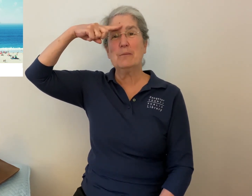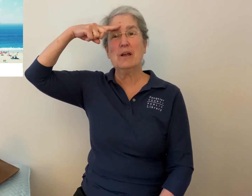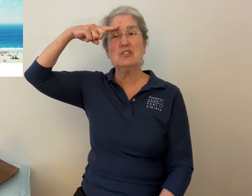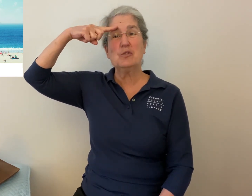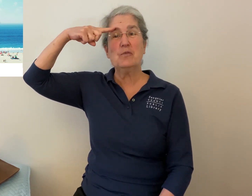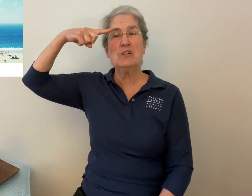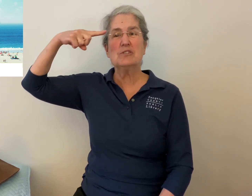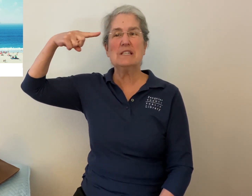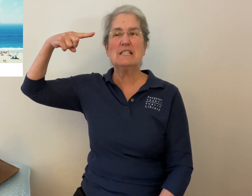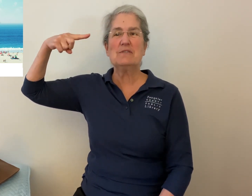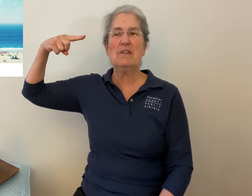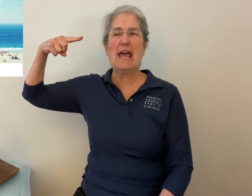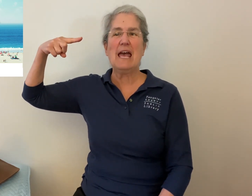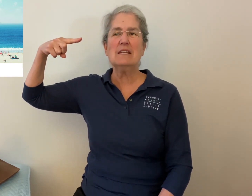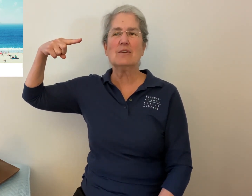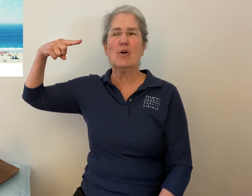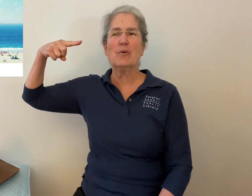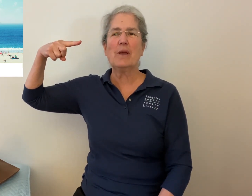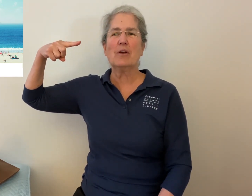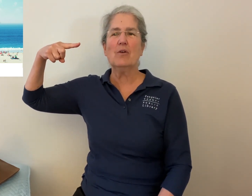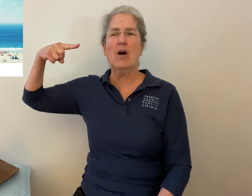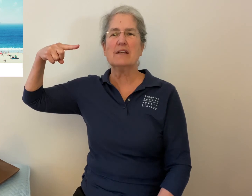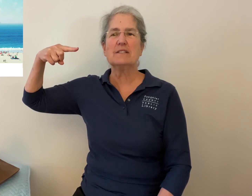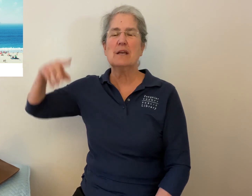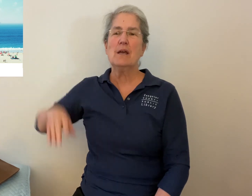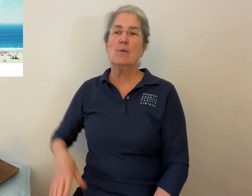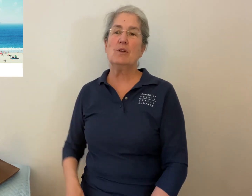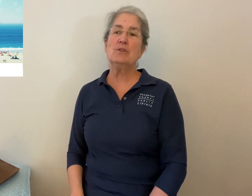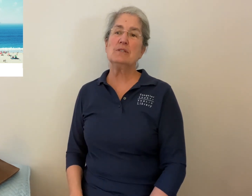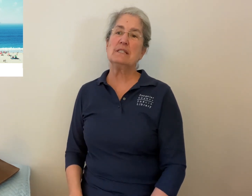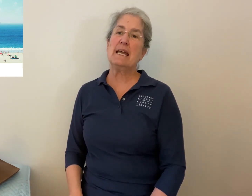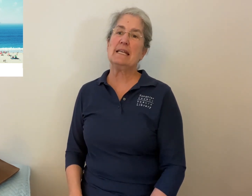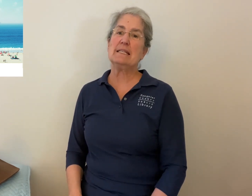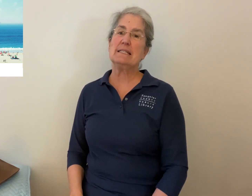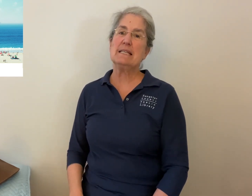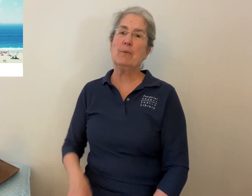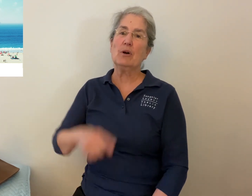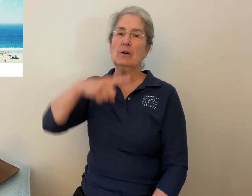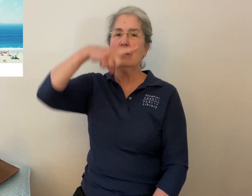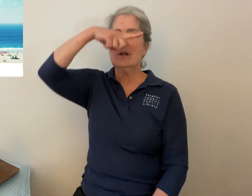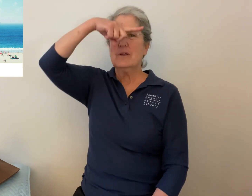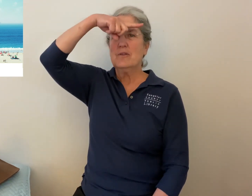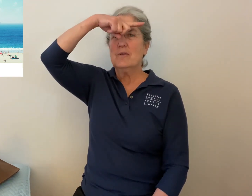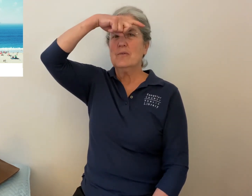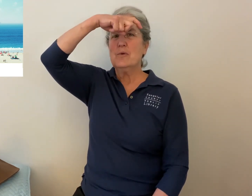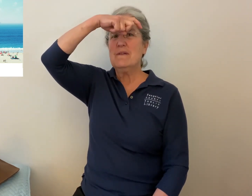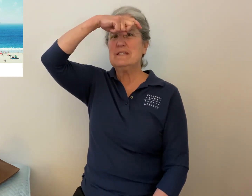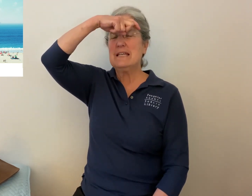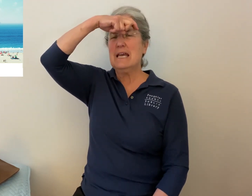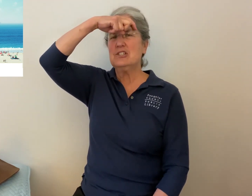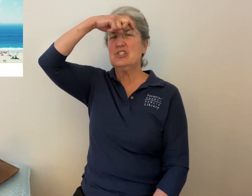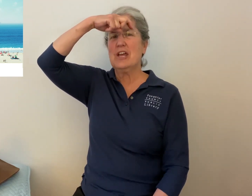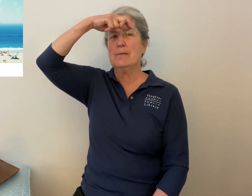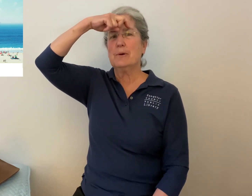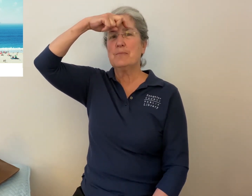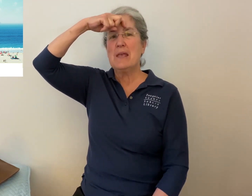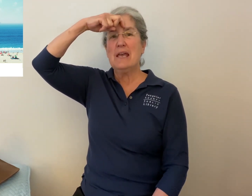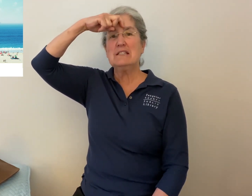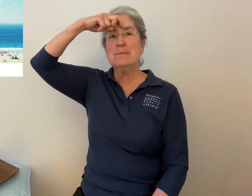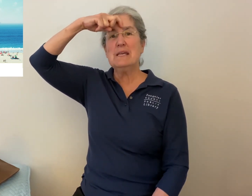eyebrows. Your finger stays flat all the way across. When you're signing summer, you have this X shape. And to me, it's